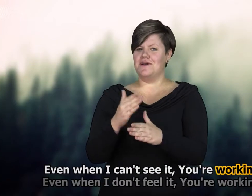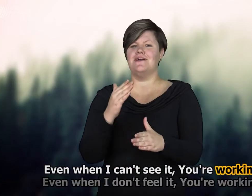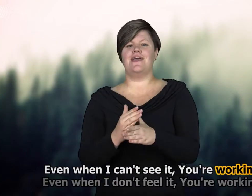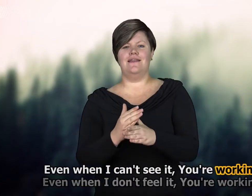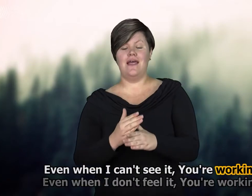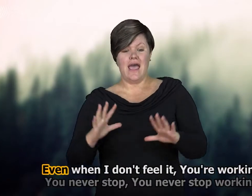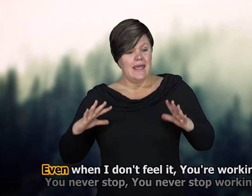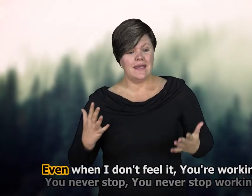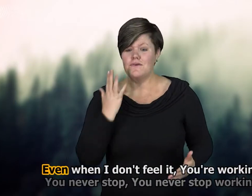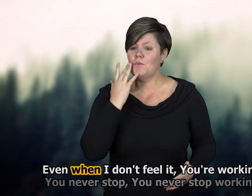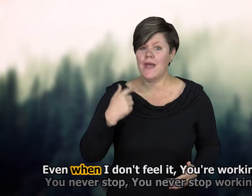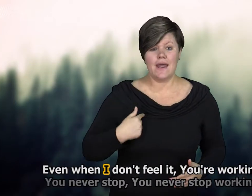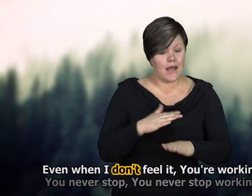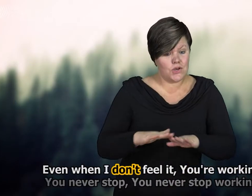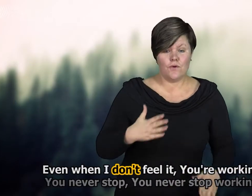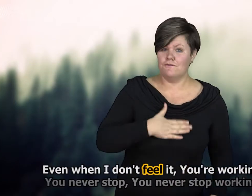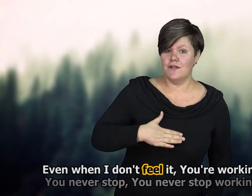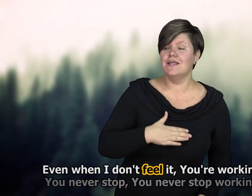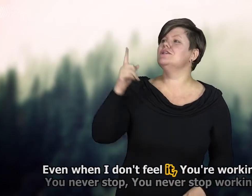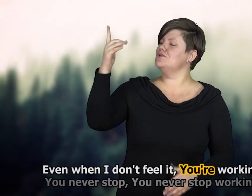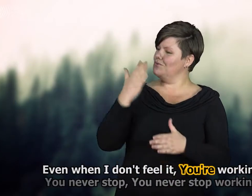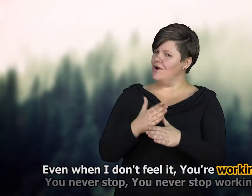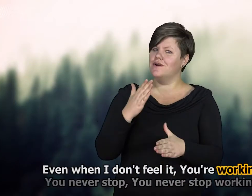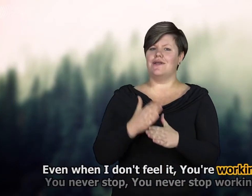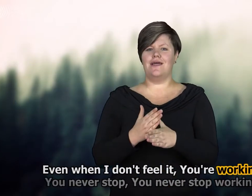workin' Even when I don't feel it, you're workin'